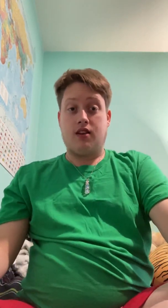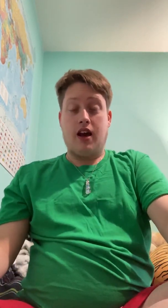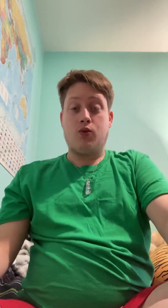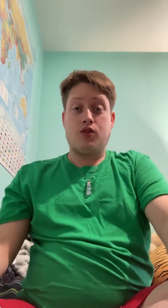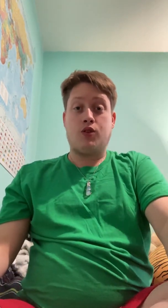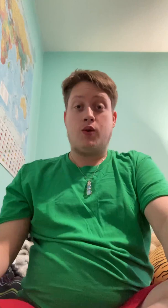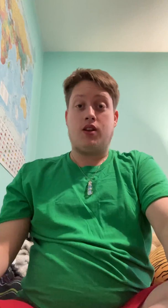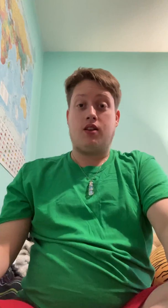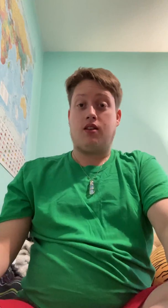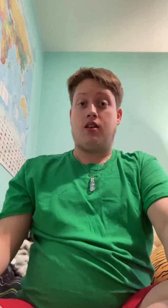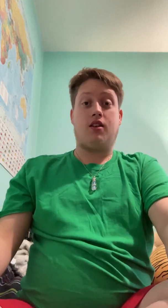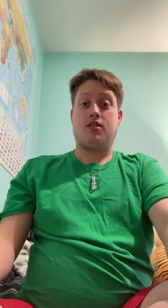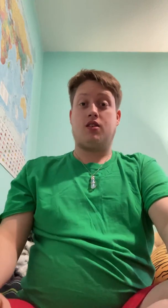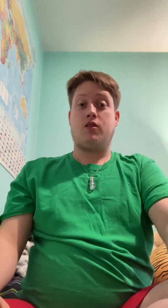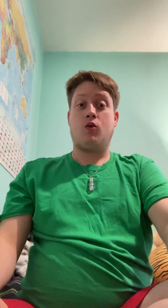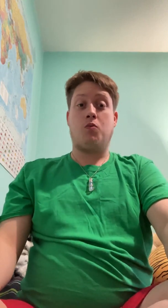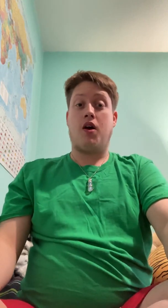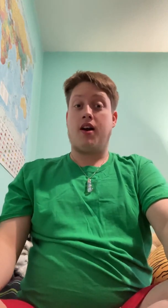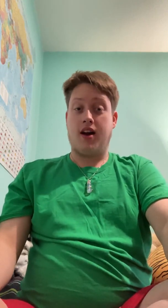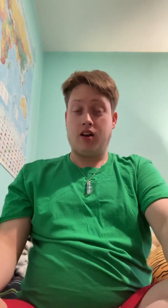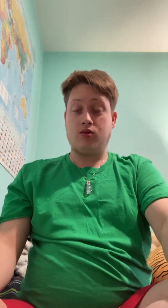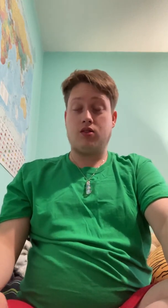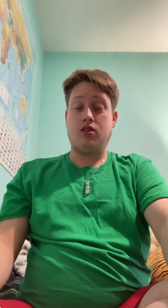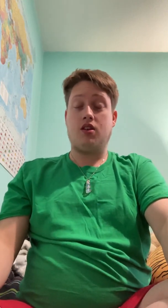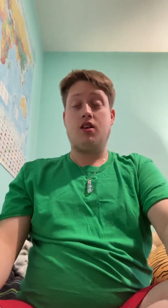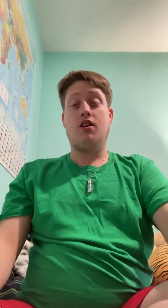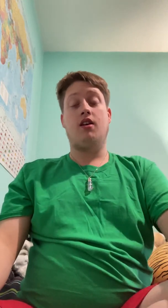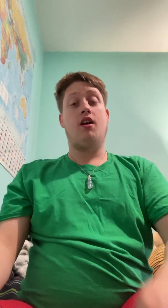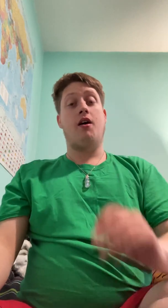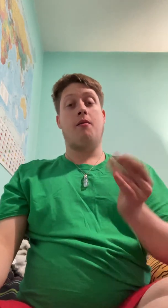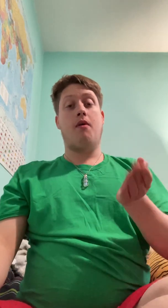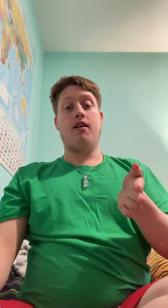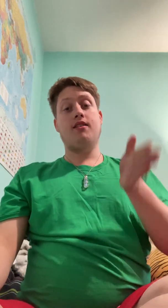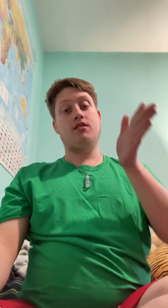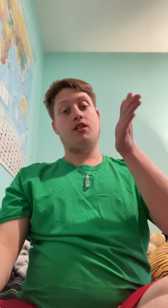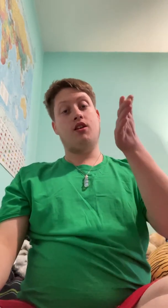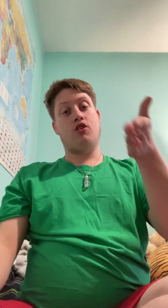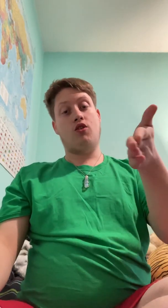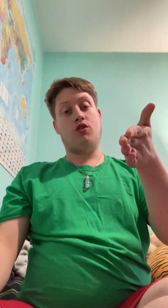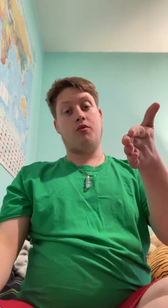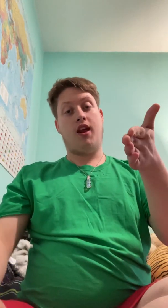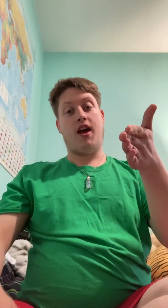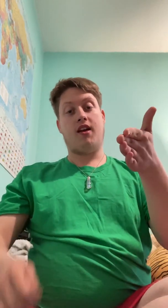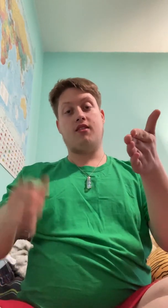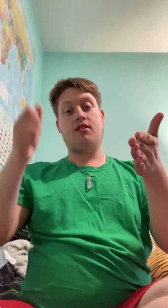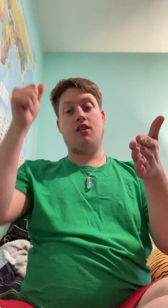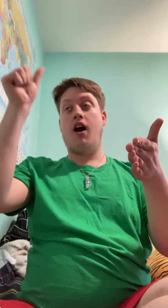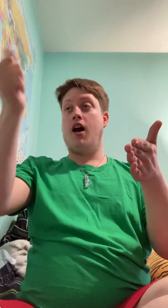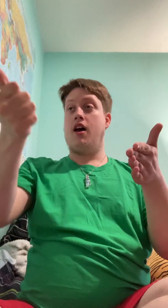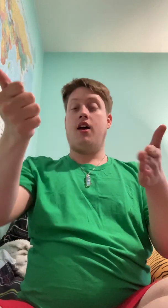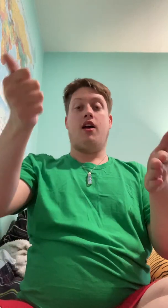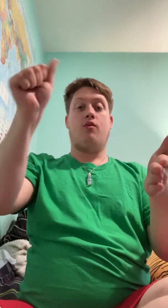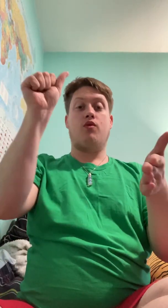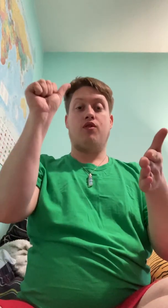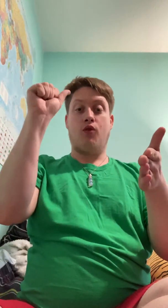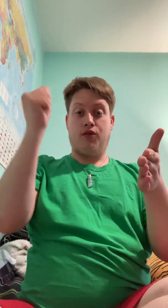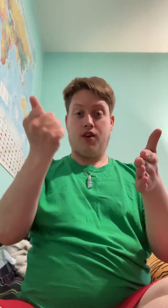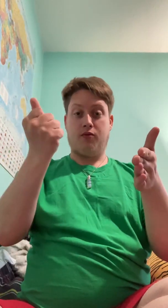Now we're doing another sign called buy a house. Buy is you get your non-dominant hand and with your thumb from